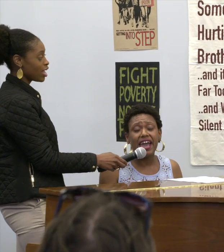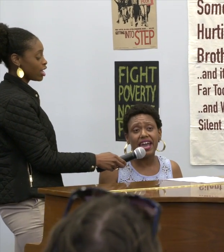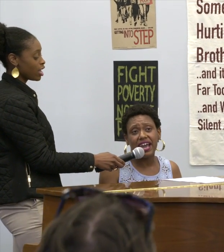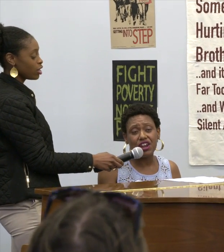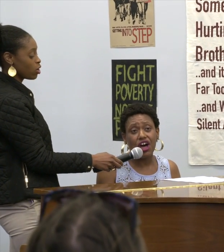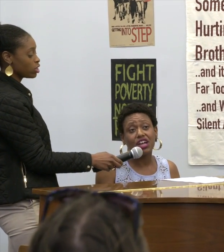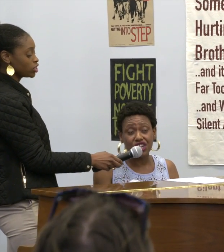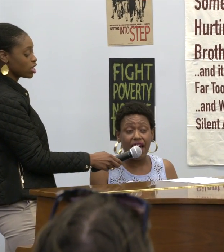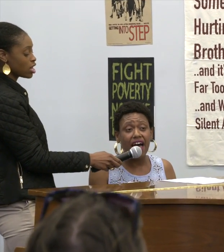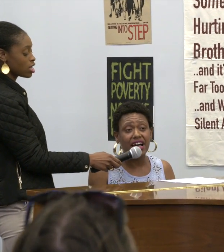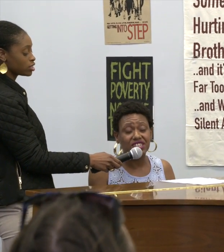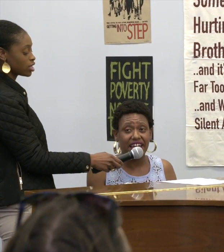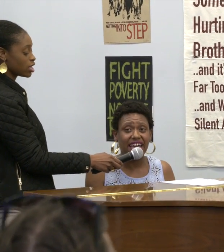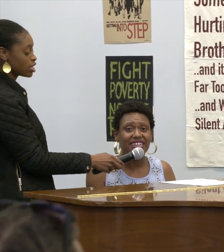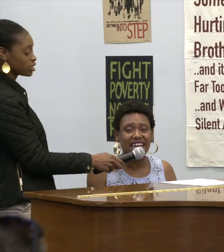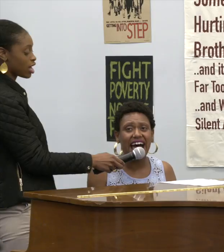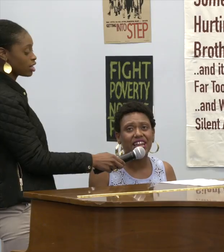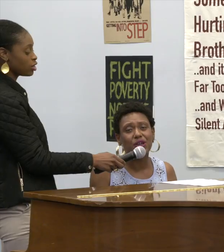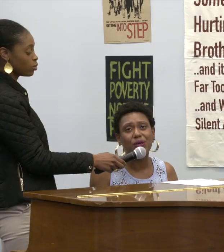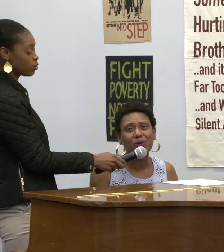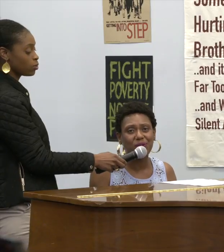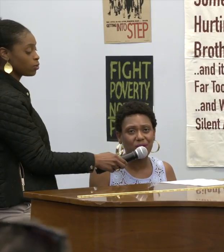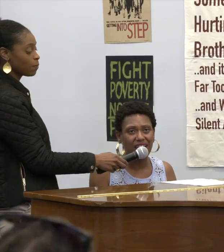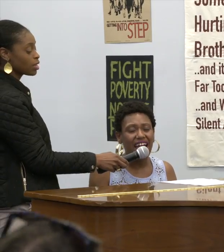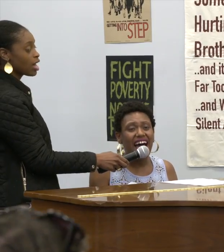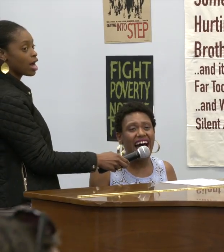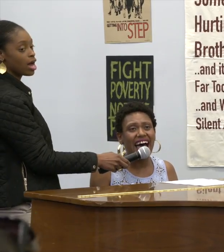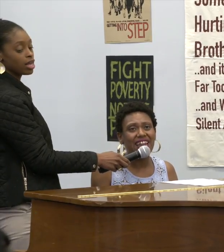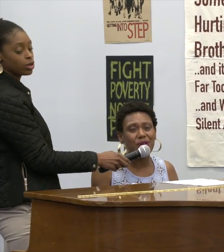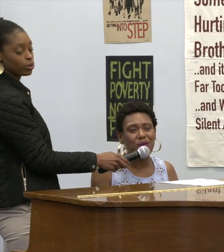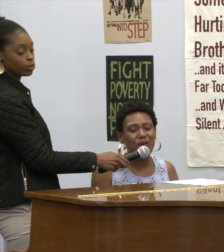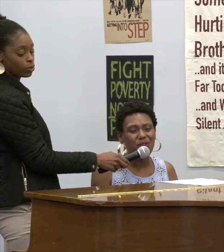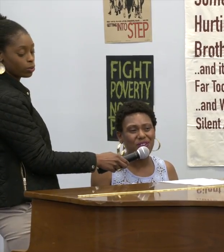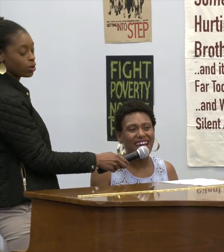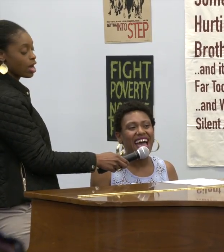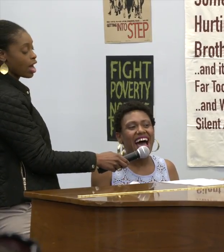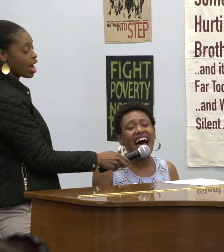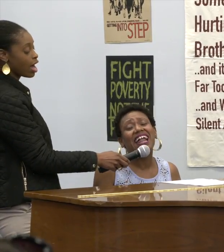Hallelujah.